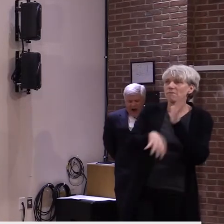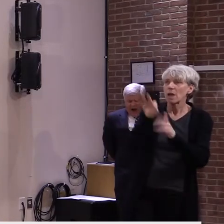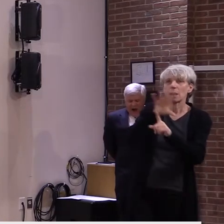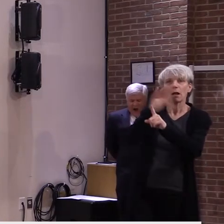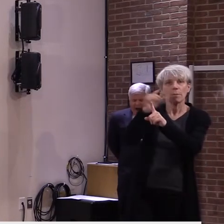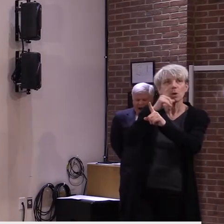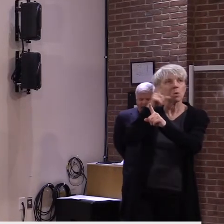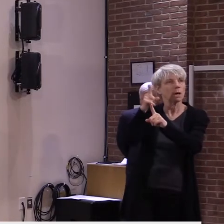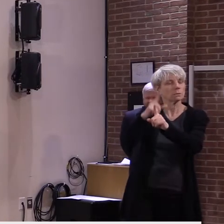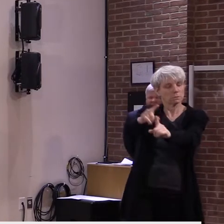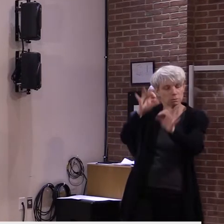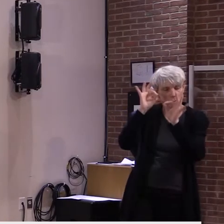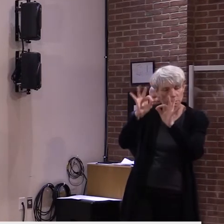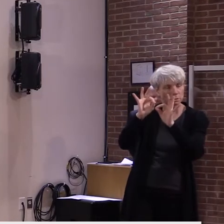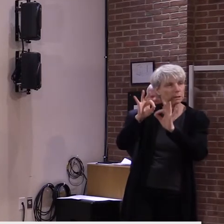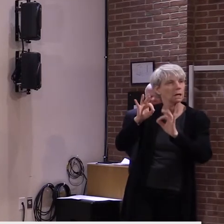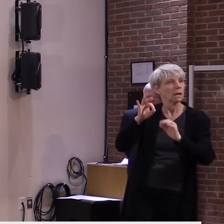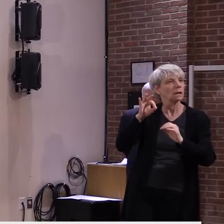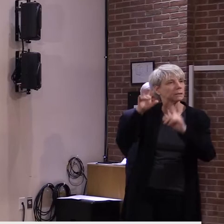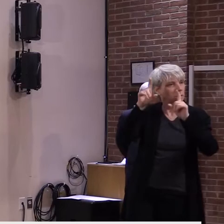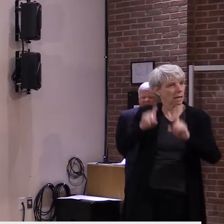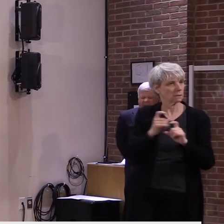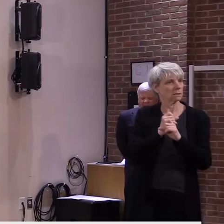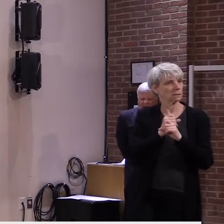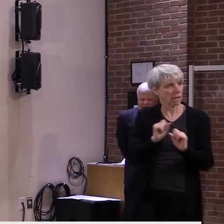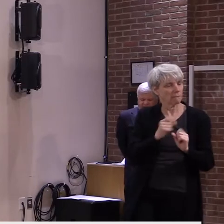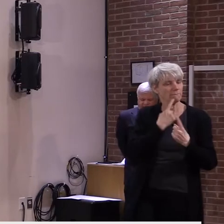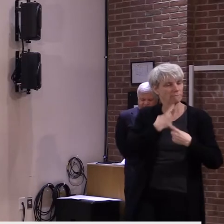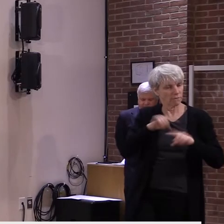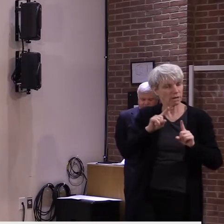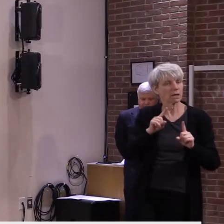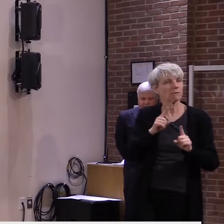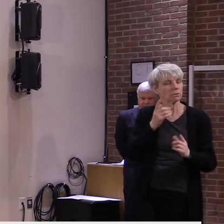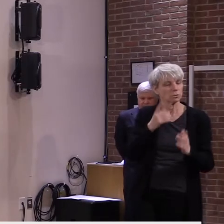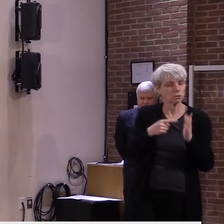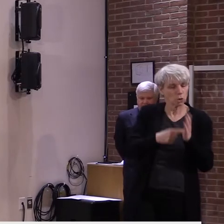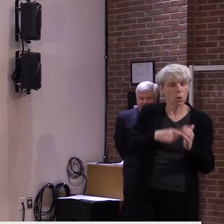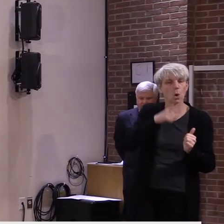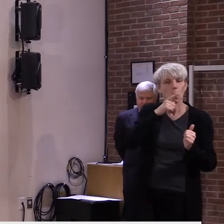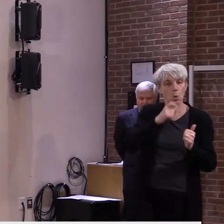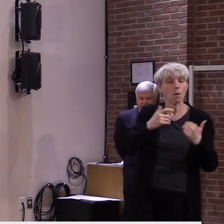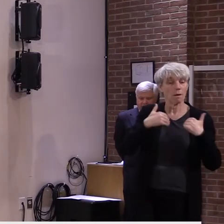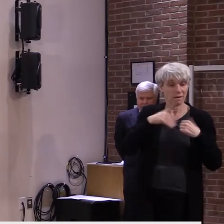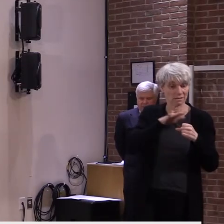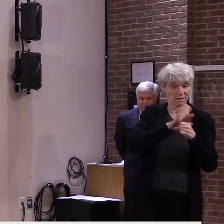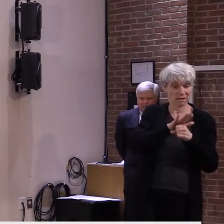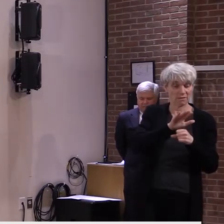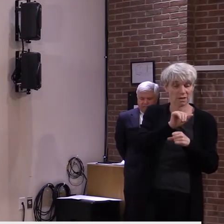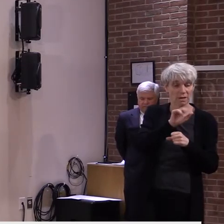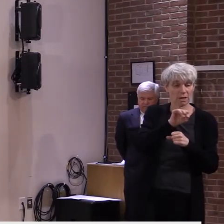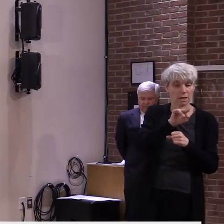the reliability and validity that's required to answer the questions you've asked.